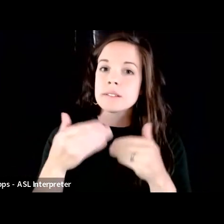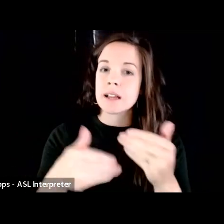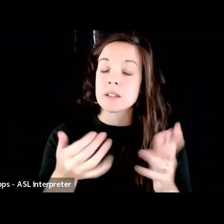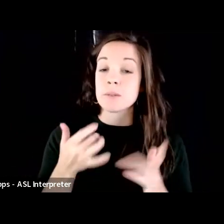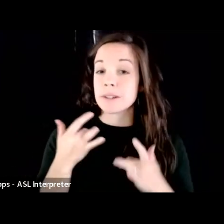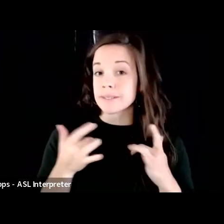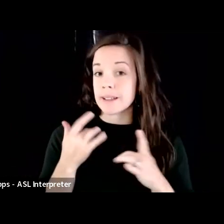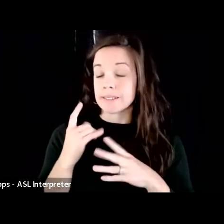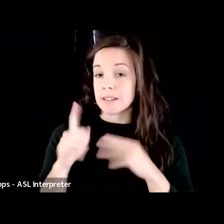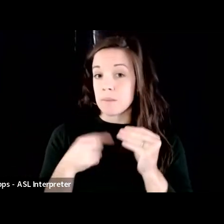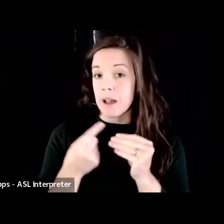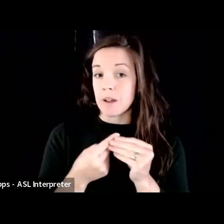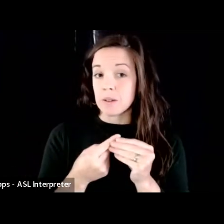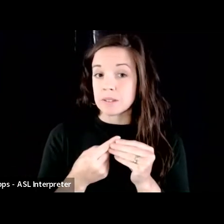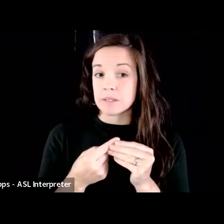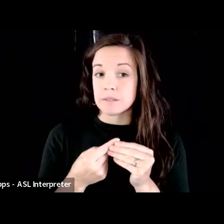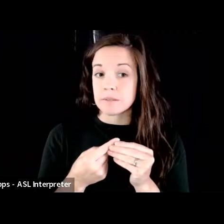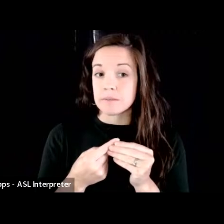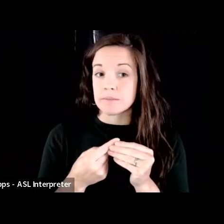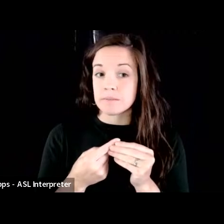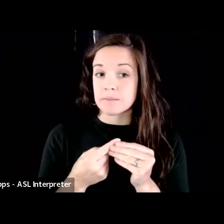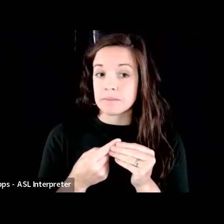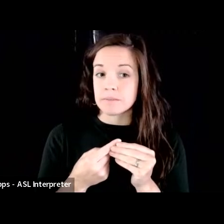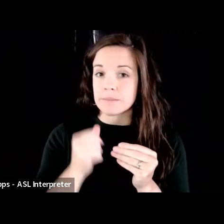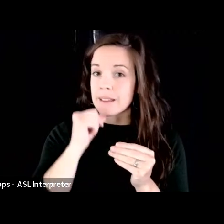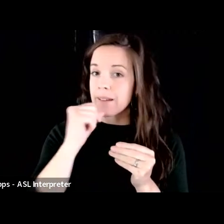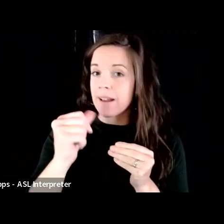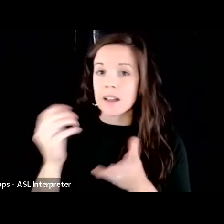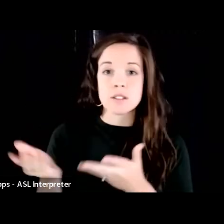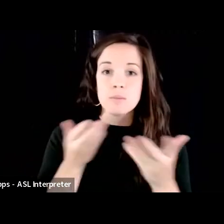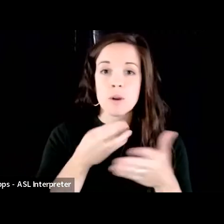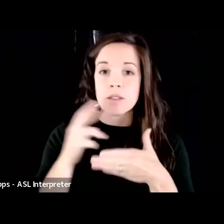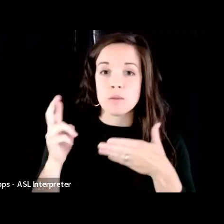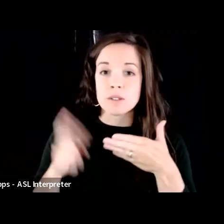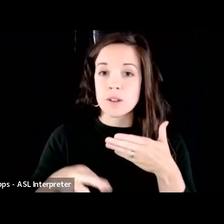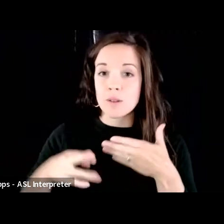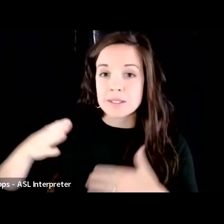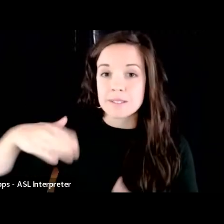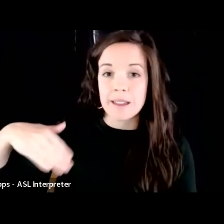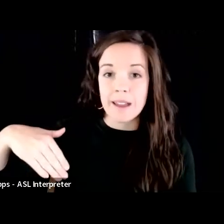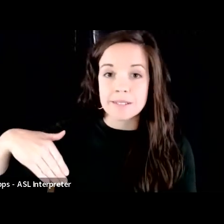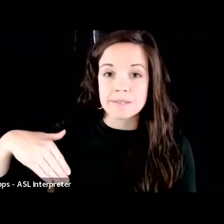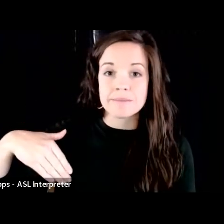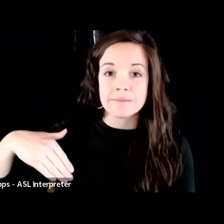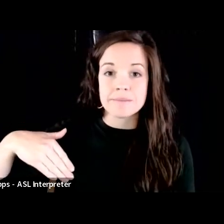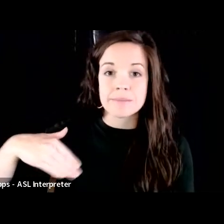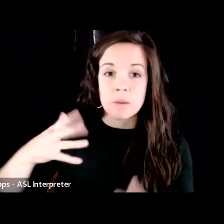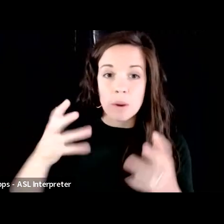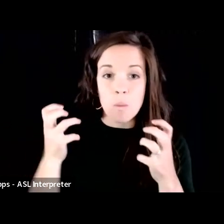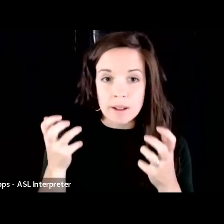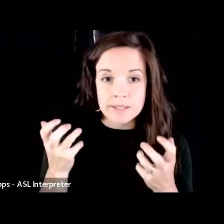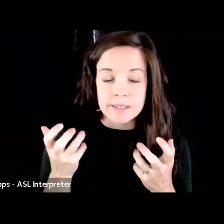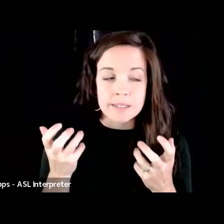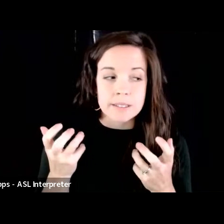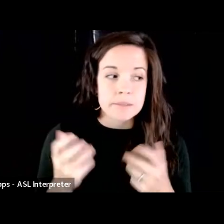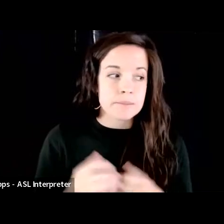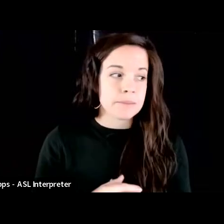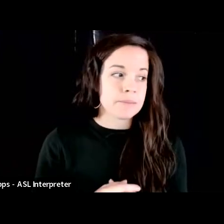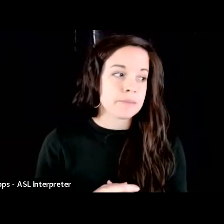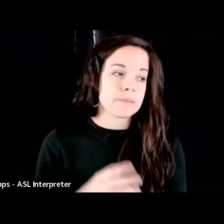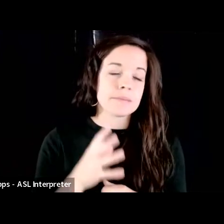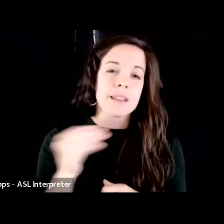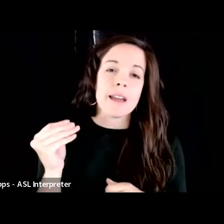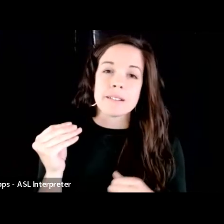excited about hasn't brought the results yet that we wanted. And